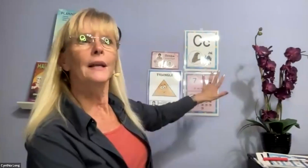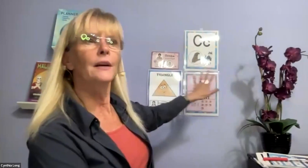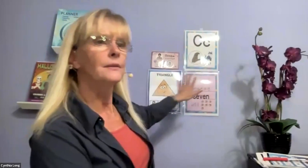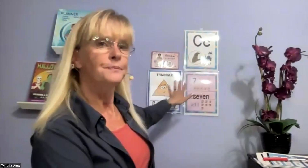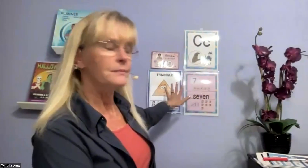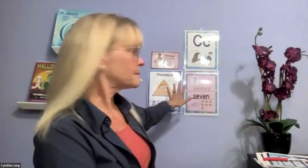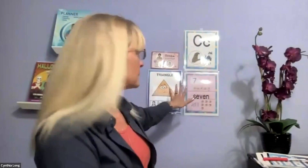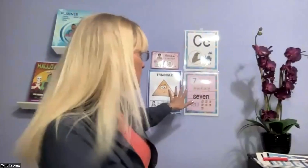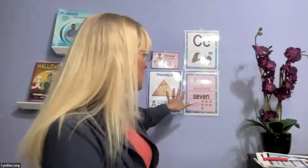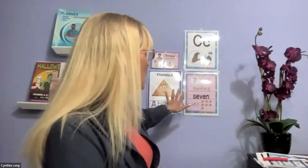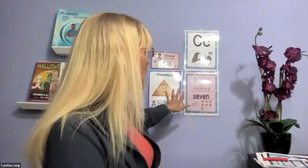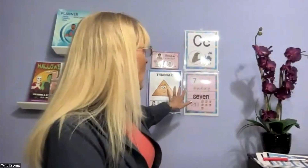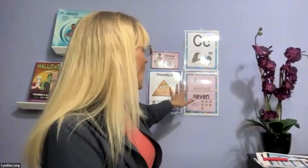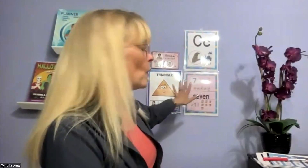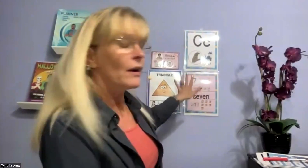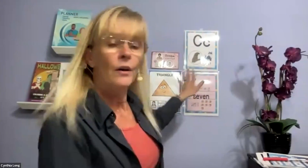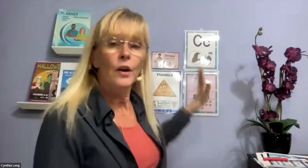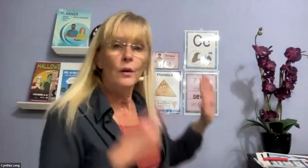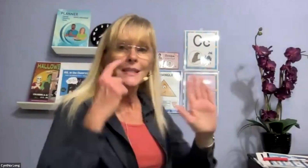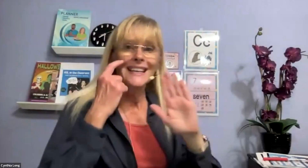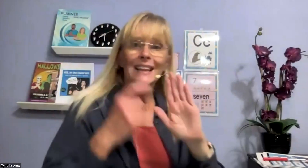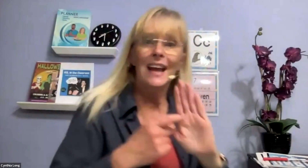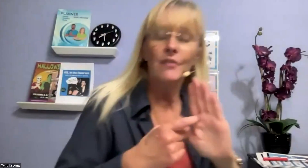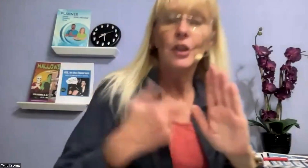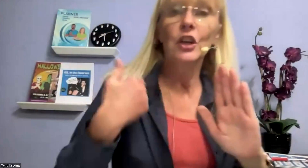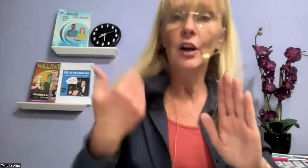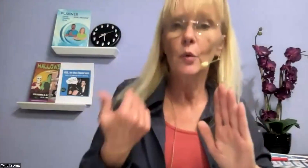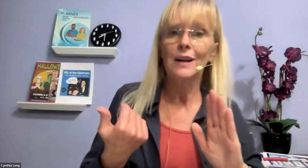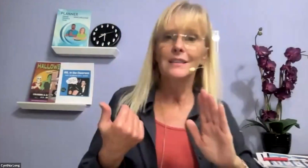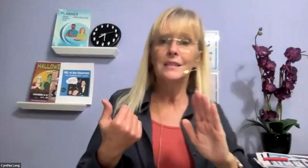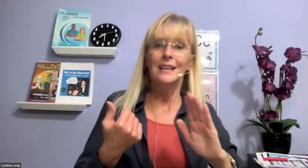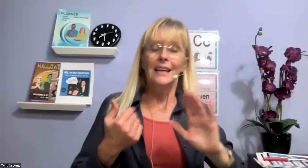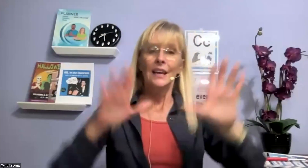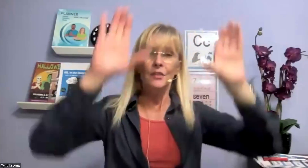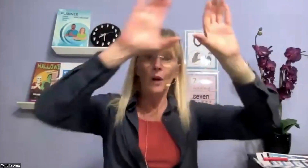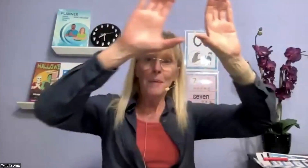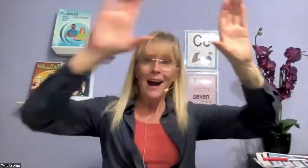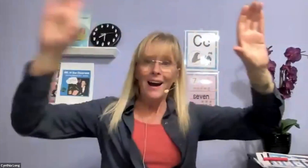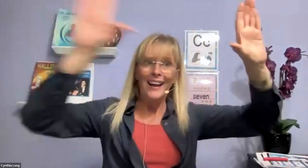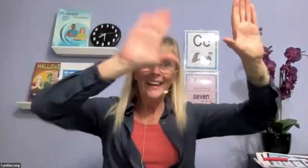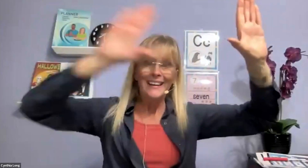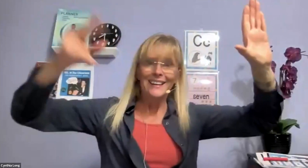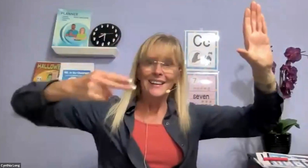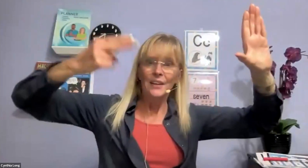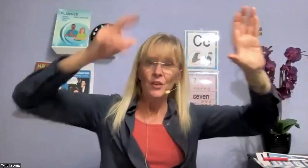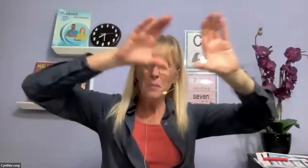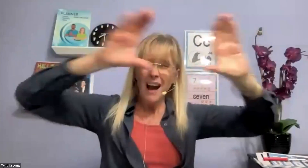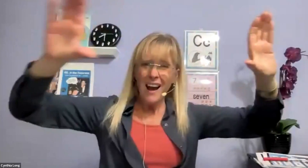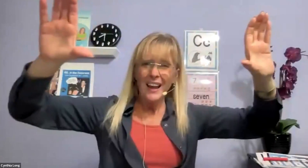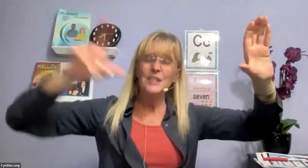here, we are noticing for younger ones, if they're up high, it's